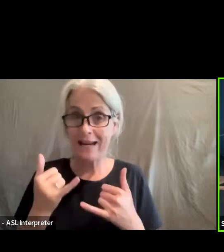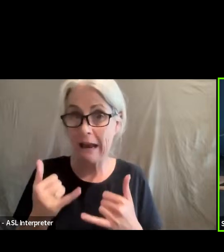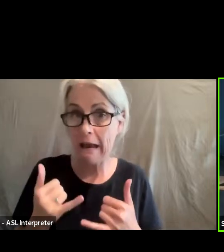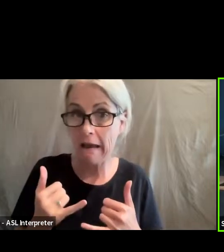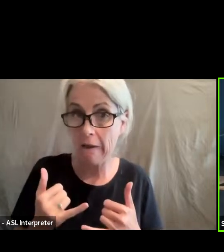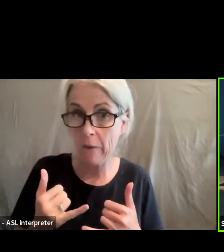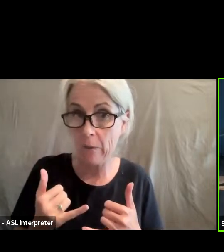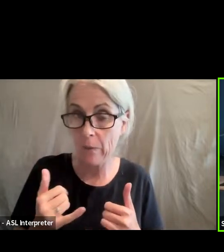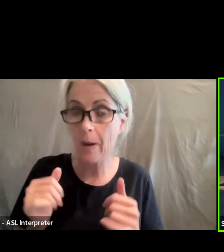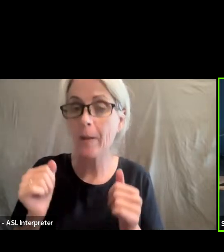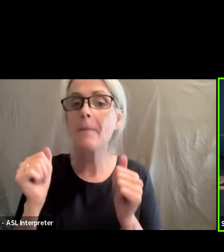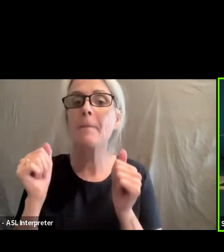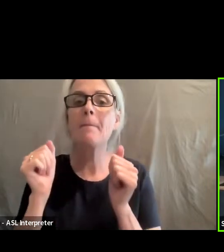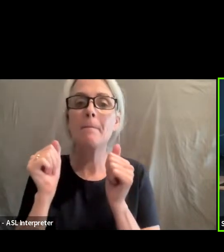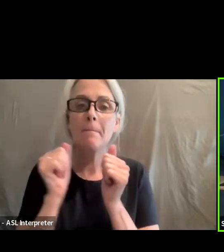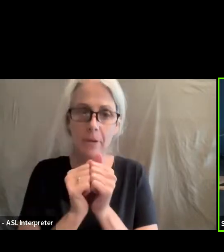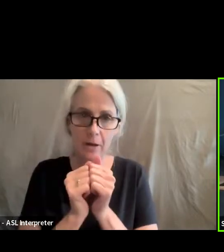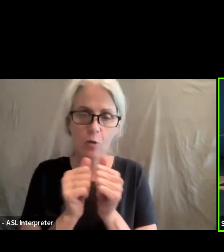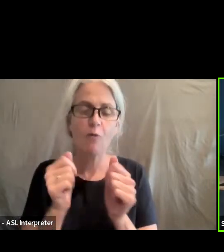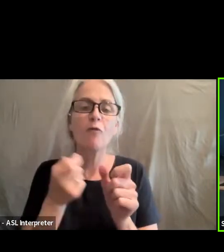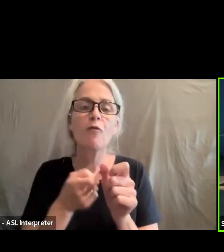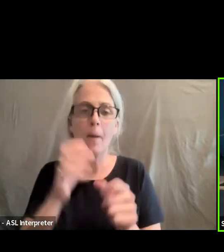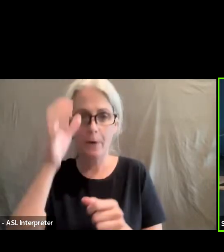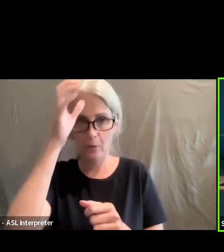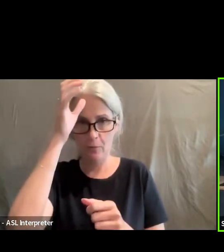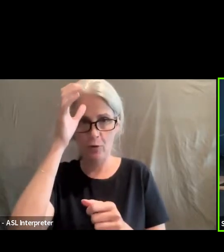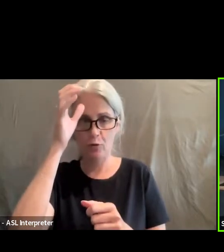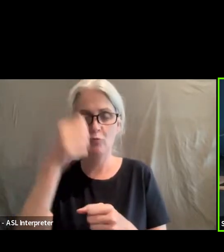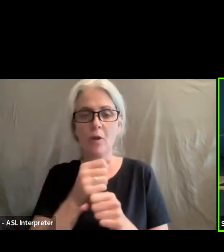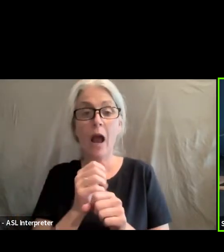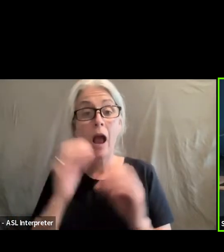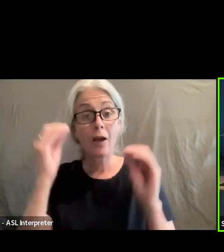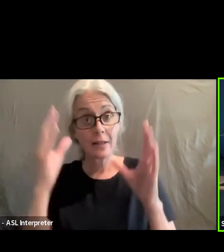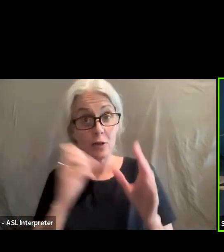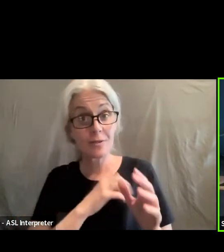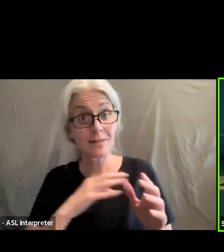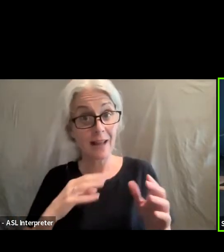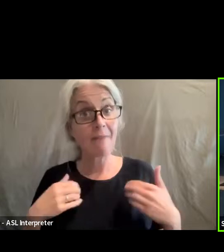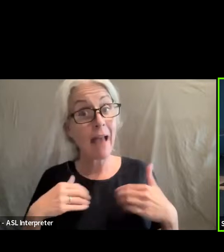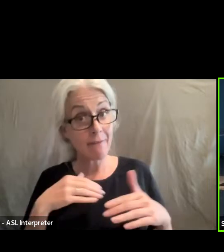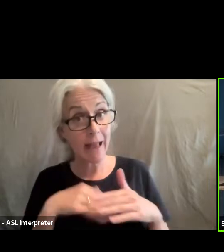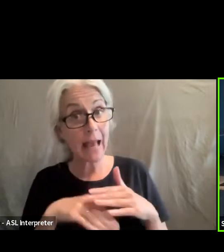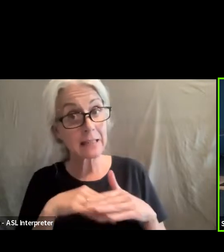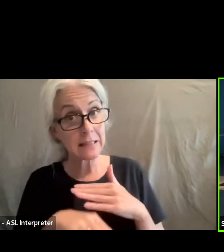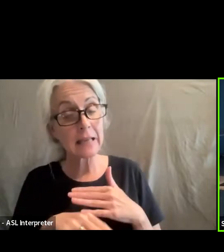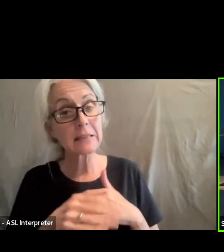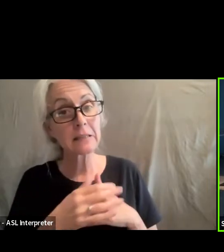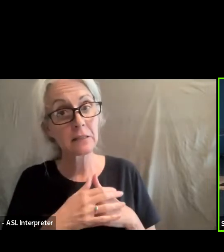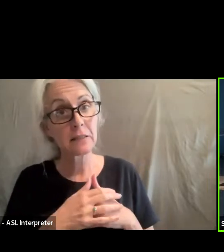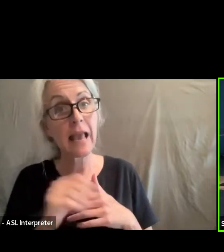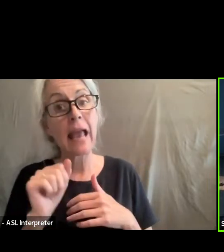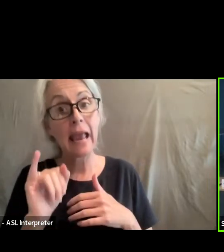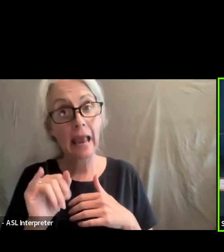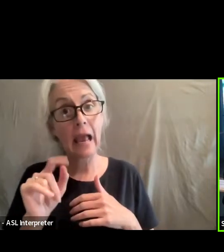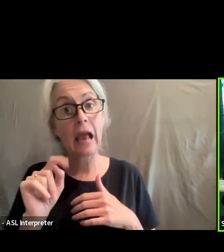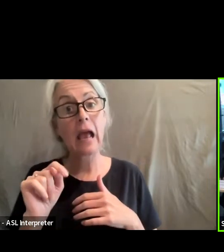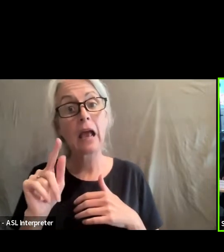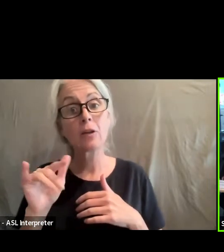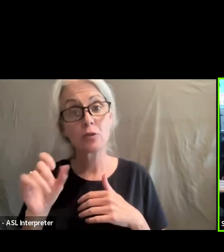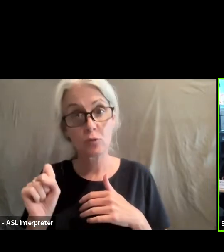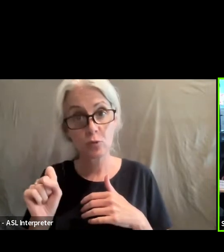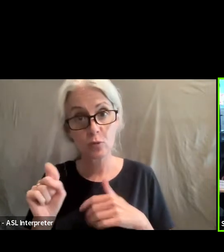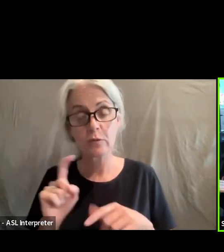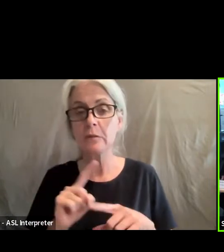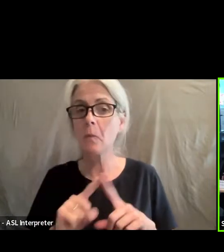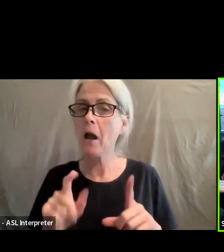moment, right? But it is computer generated. Computer generated, yeah. Our teachers and staff do have access to AI tools. However, it's